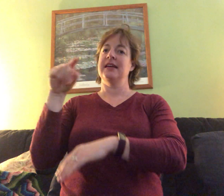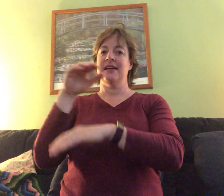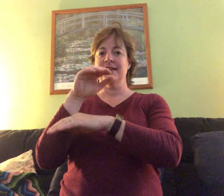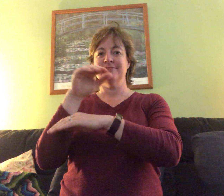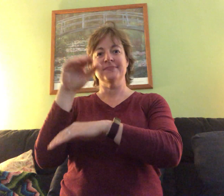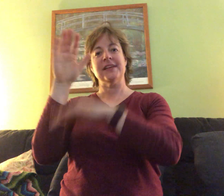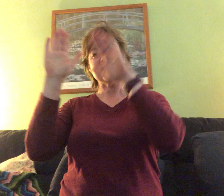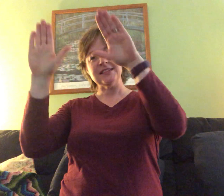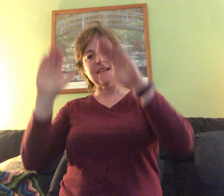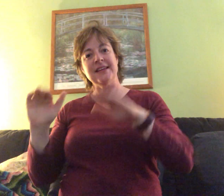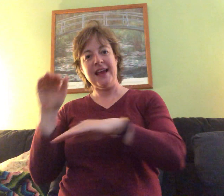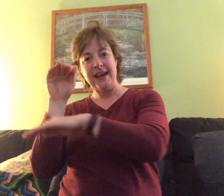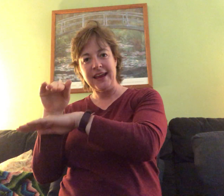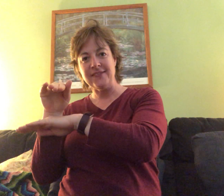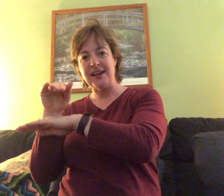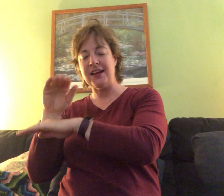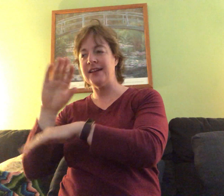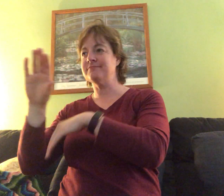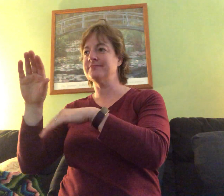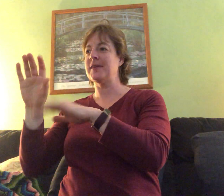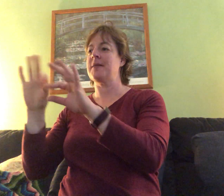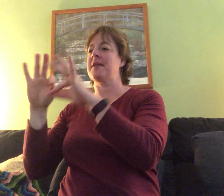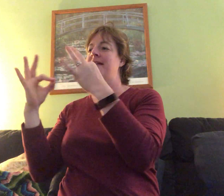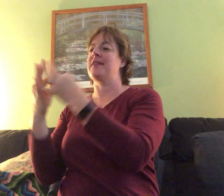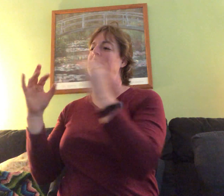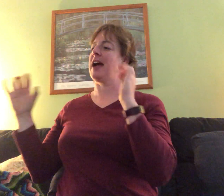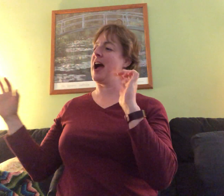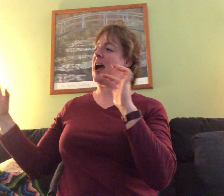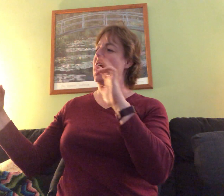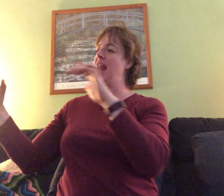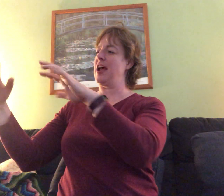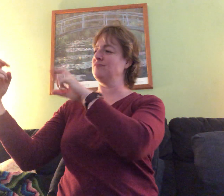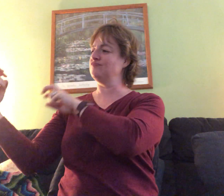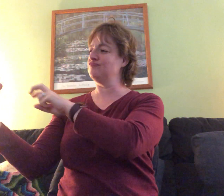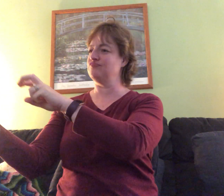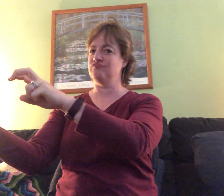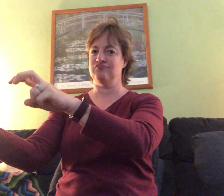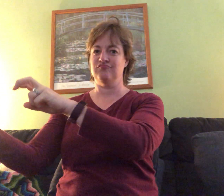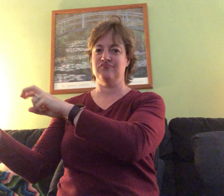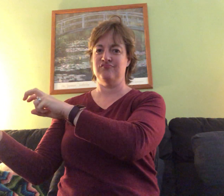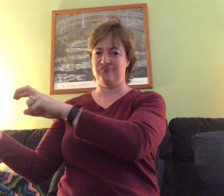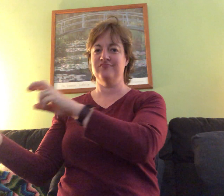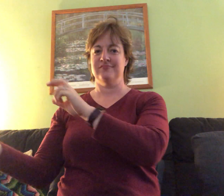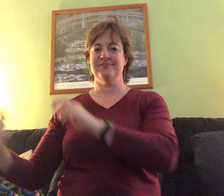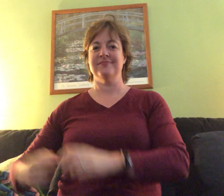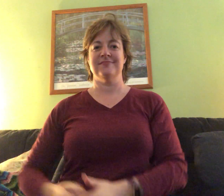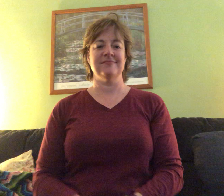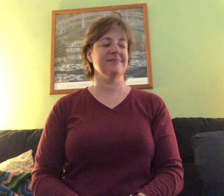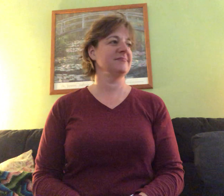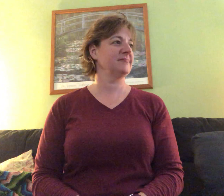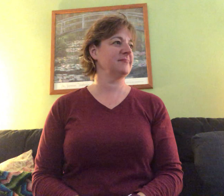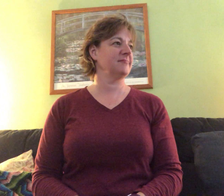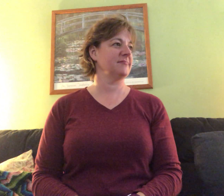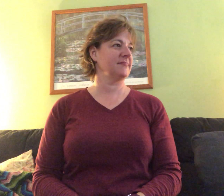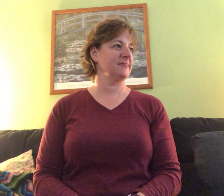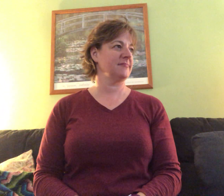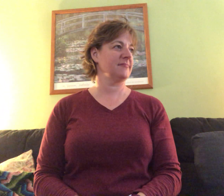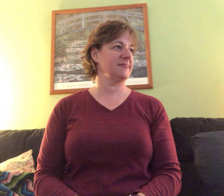We try and keep the same tradition that we had in my grandmother's time of meeting on Sunday evening and having a family